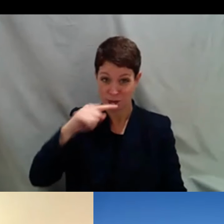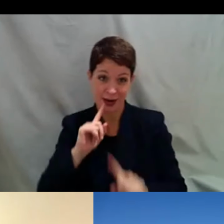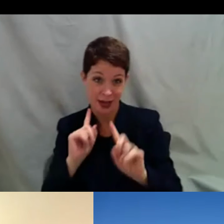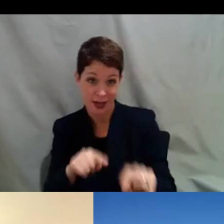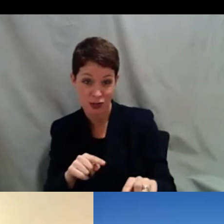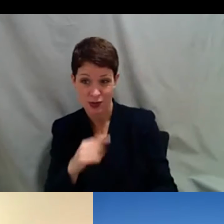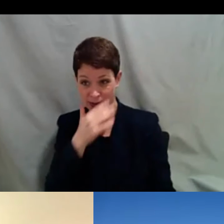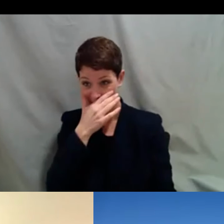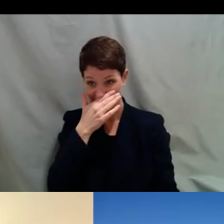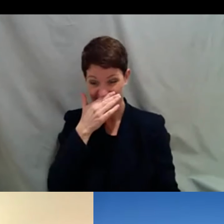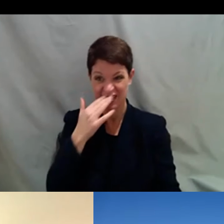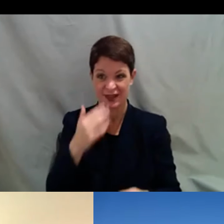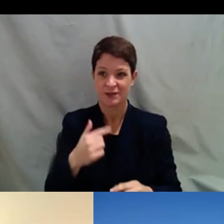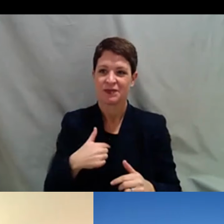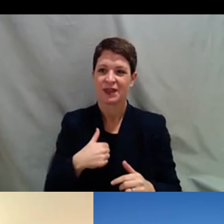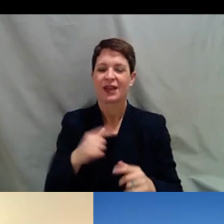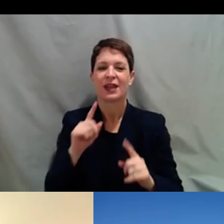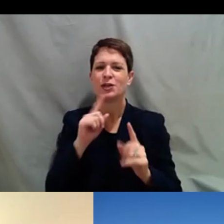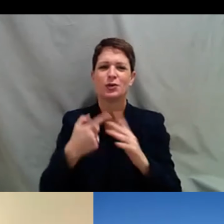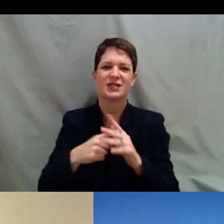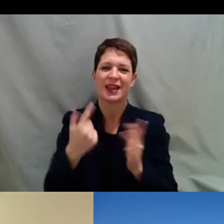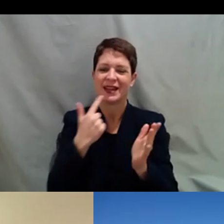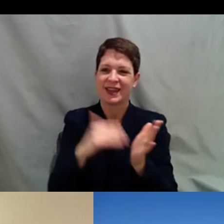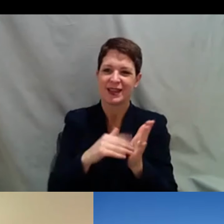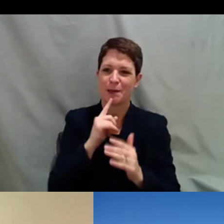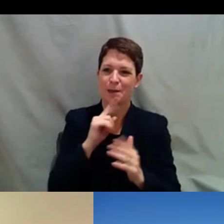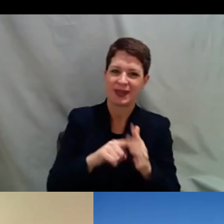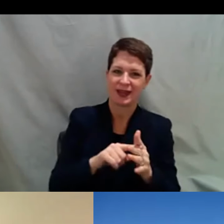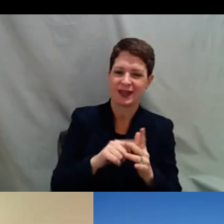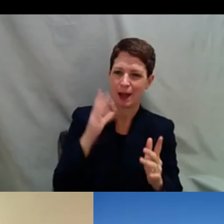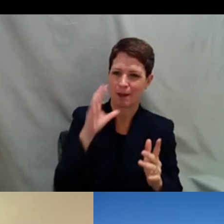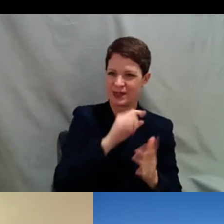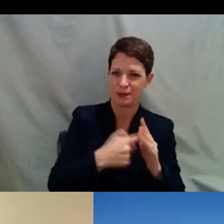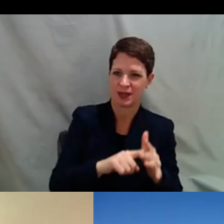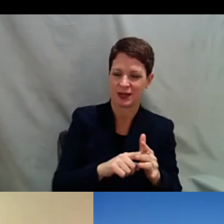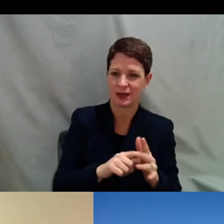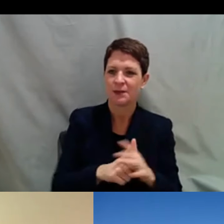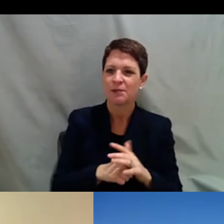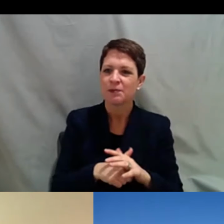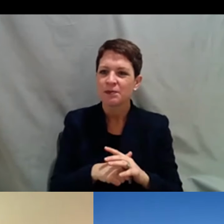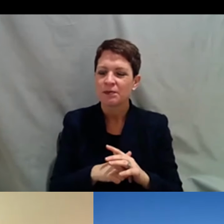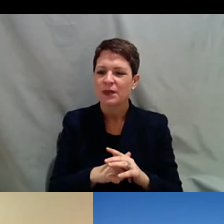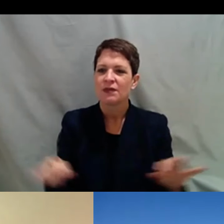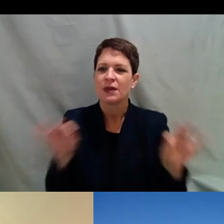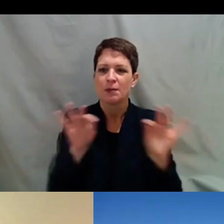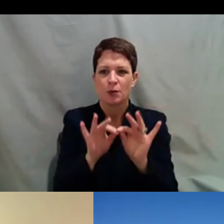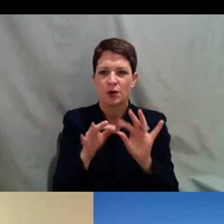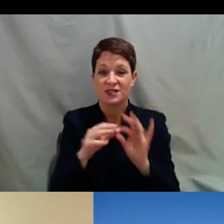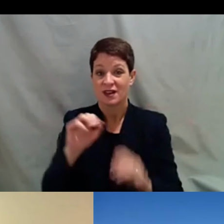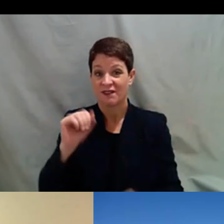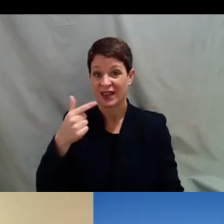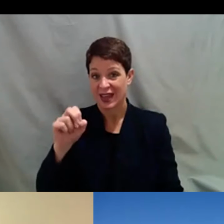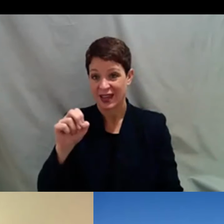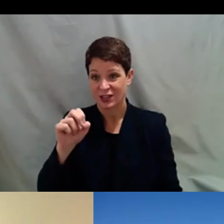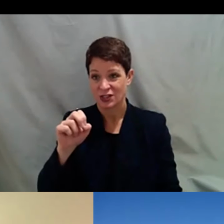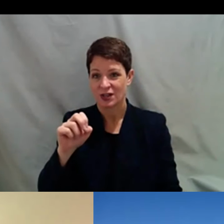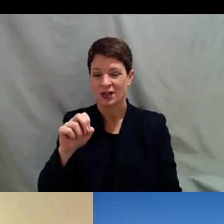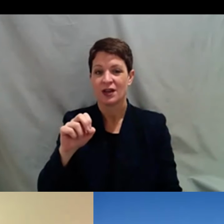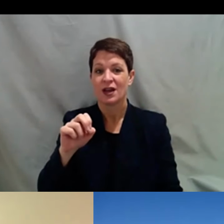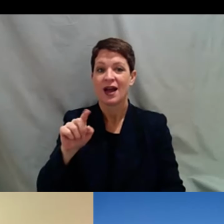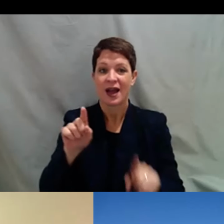Can you repeat the beginning of the question? So it's in terms of the importance of age, and this is Rabia, as